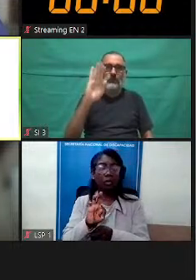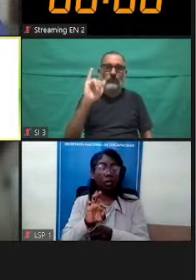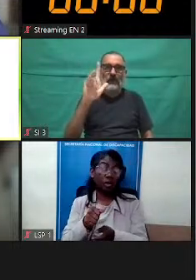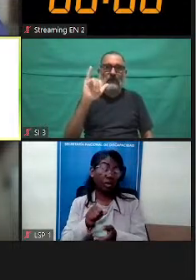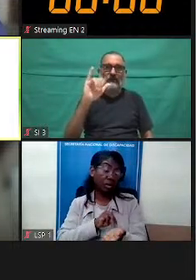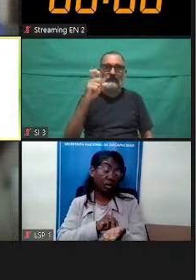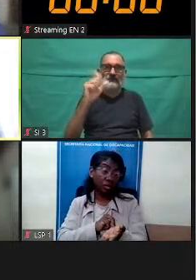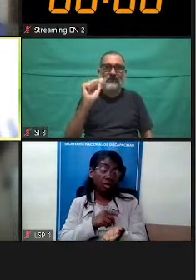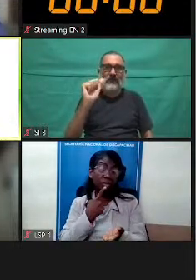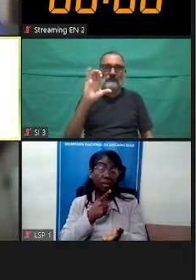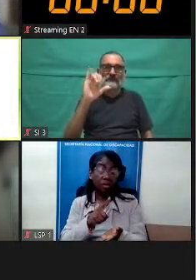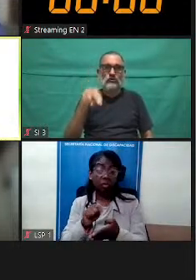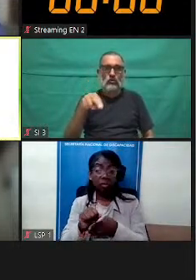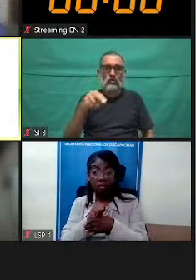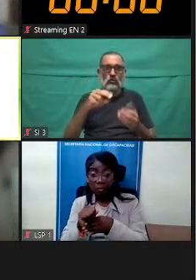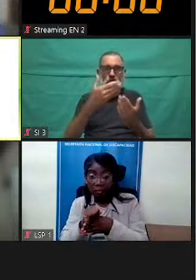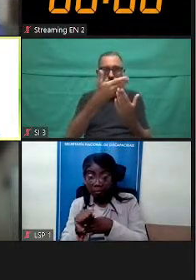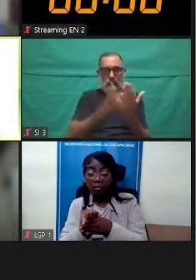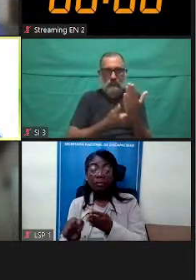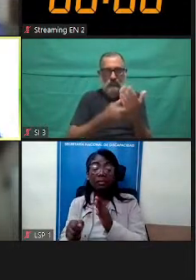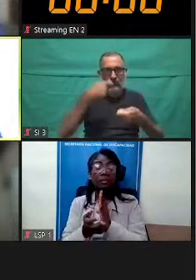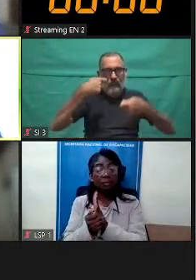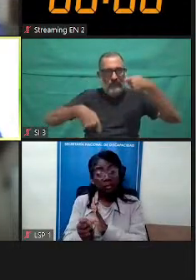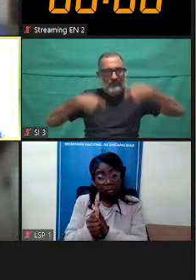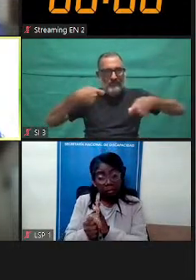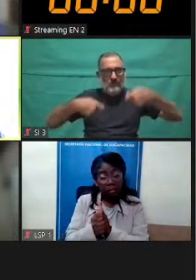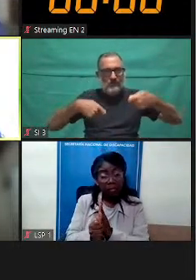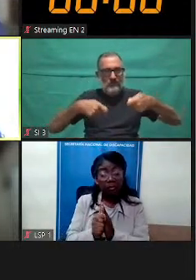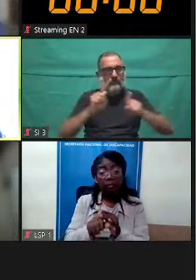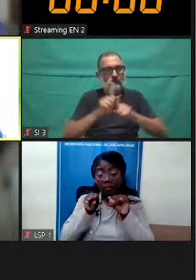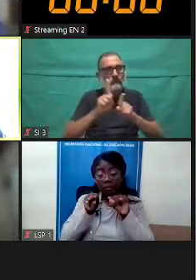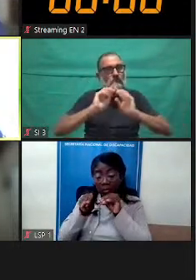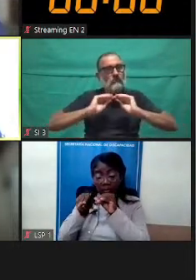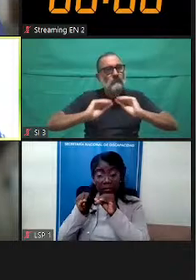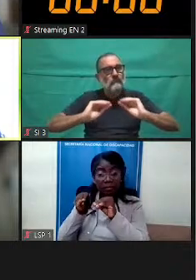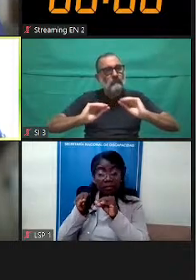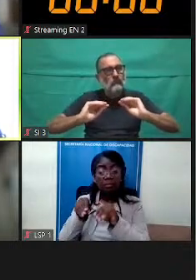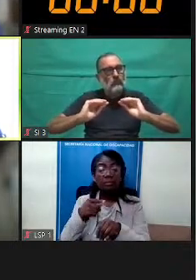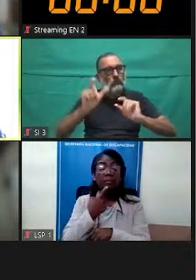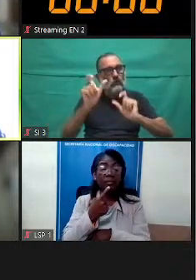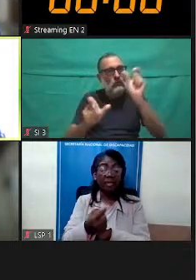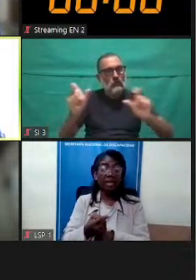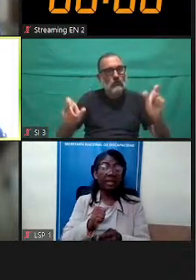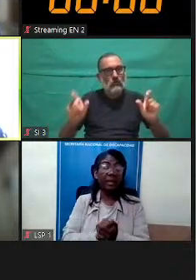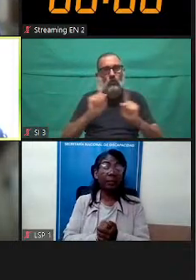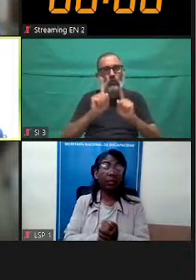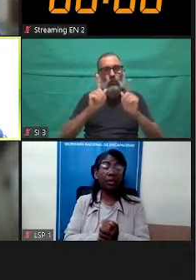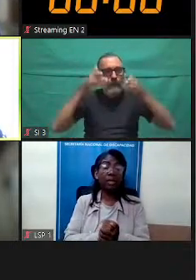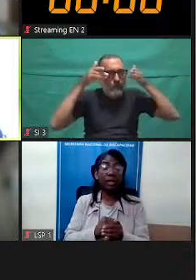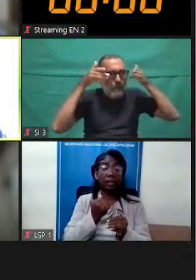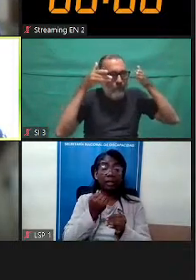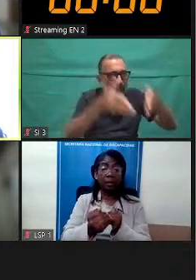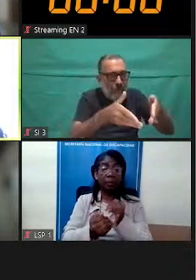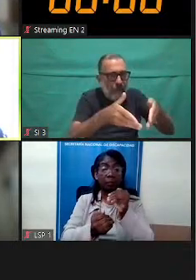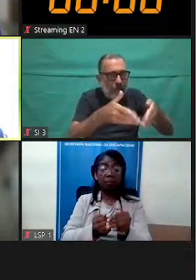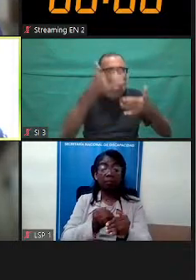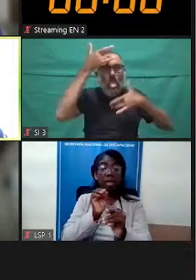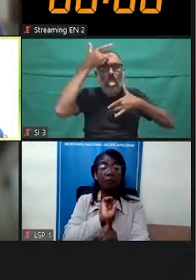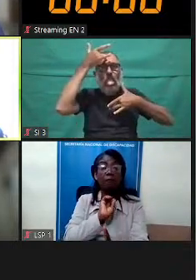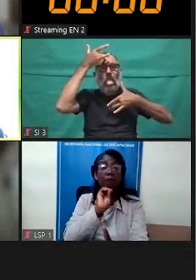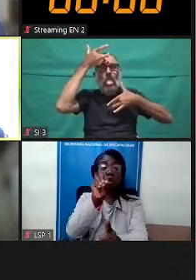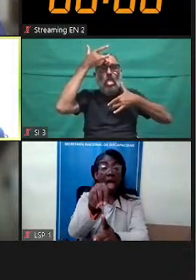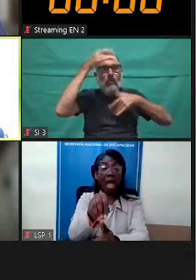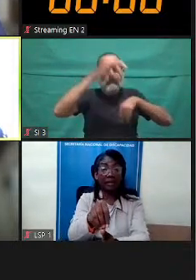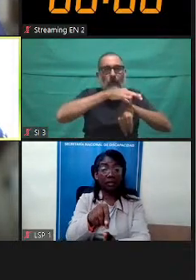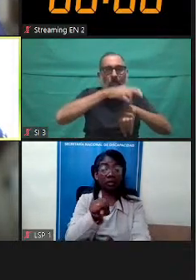focus on pathology and medical uh but on didactics on pedagogy and that's where we need to